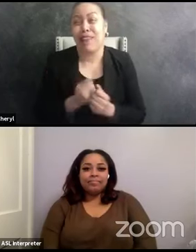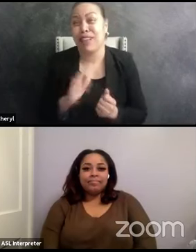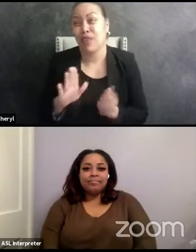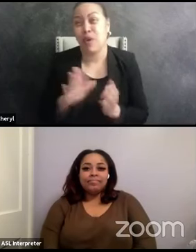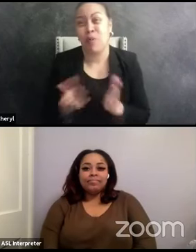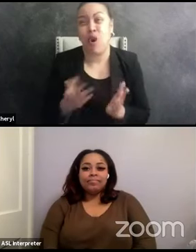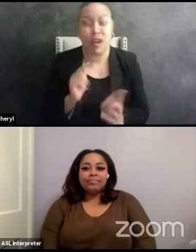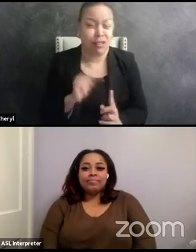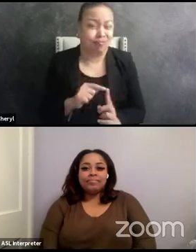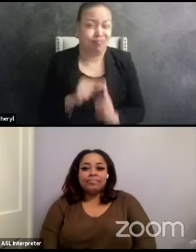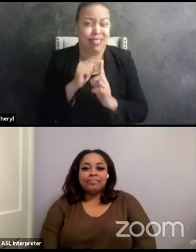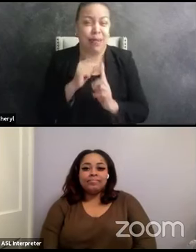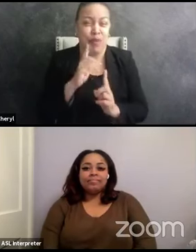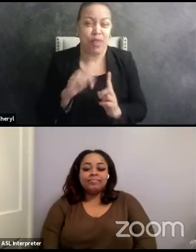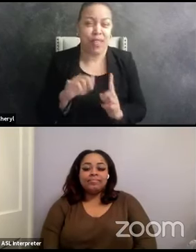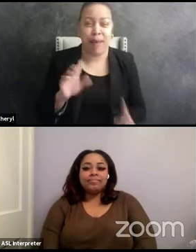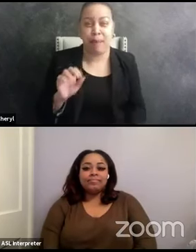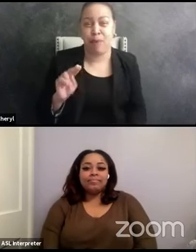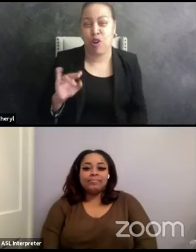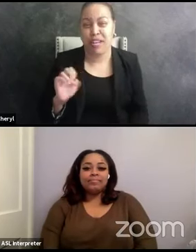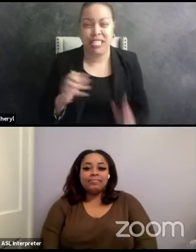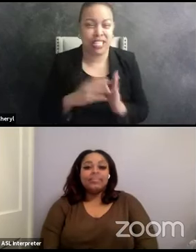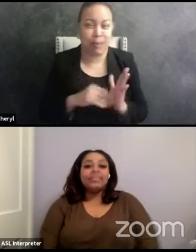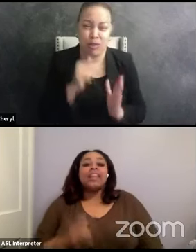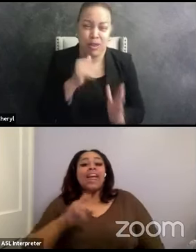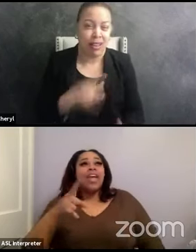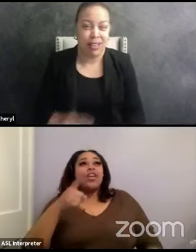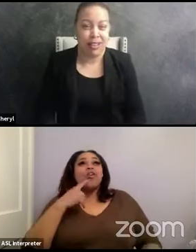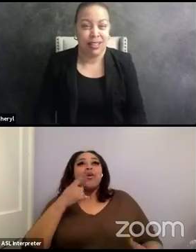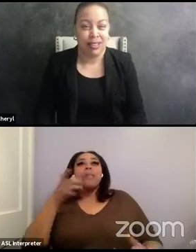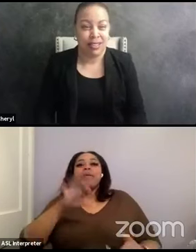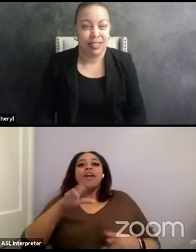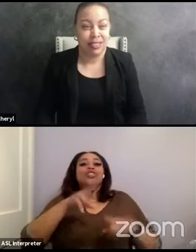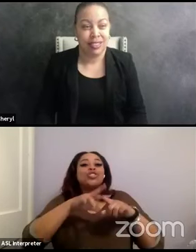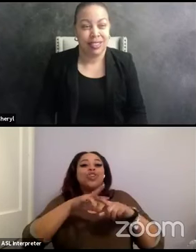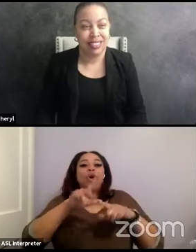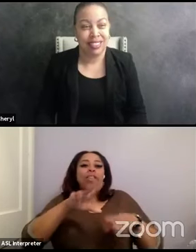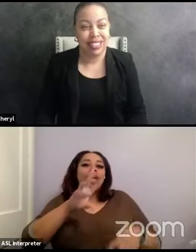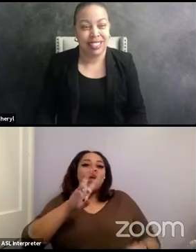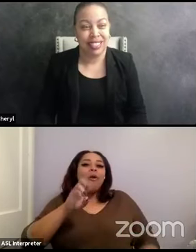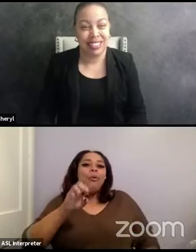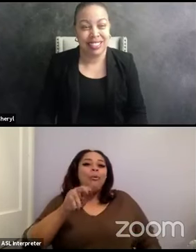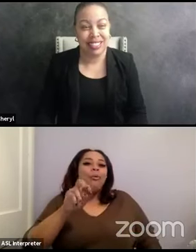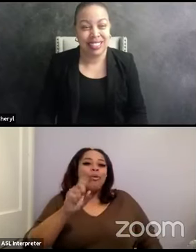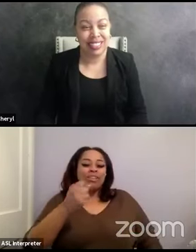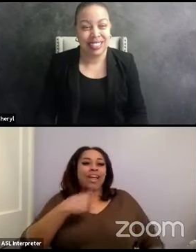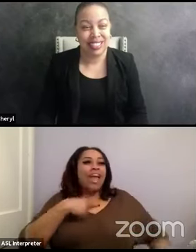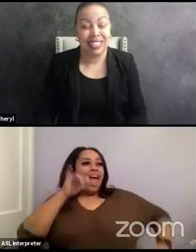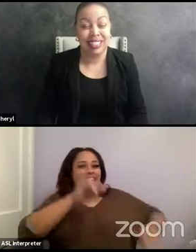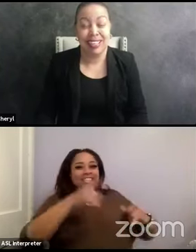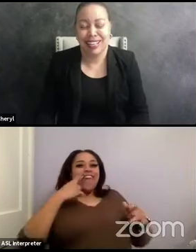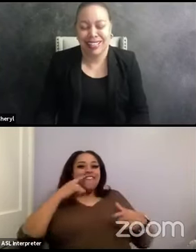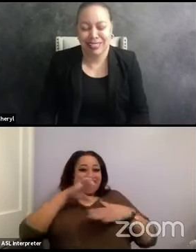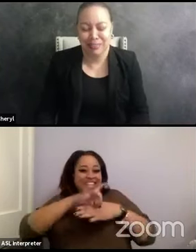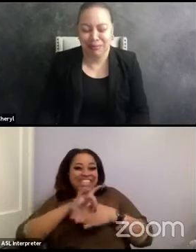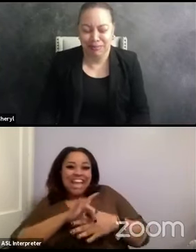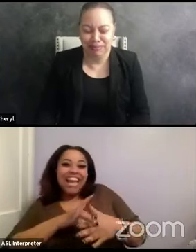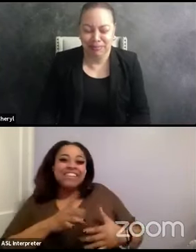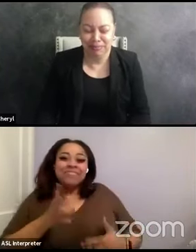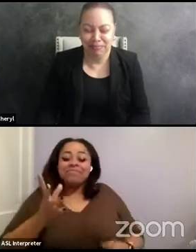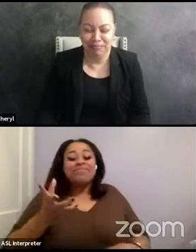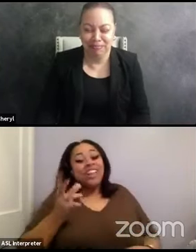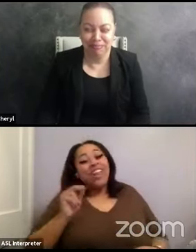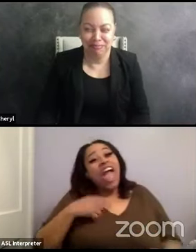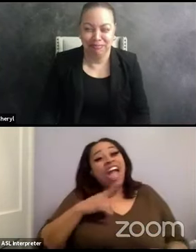chapter," the It's response, like you poured salt on their wounds and I stayed around for the steak. Like no, I